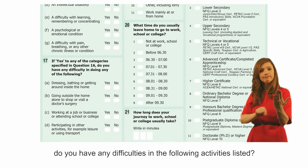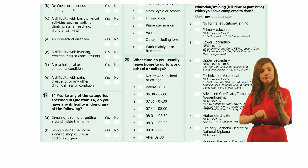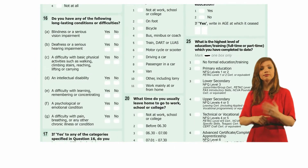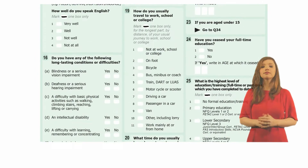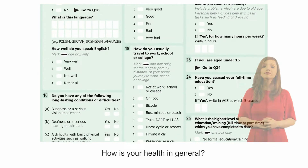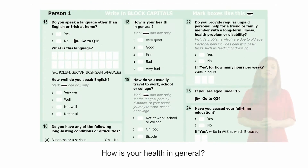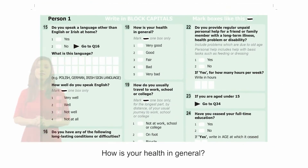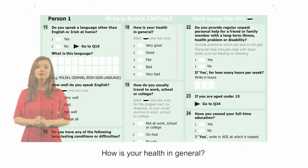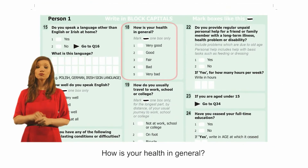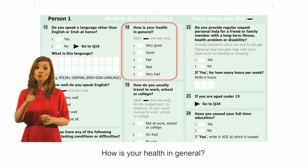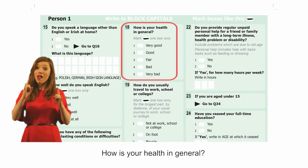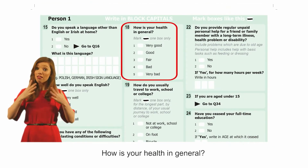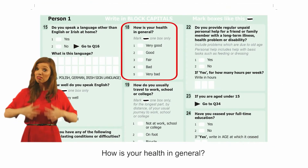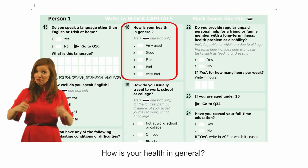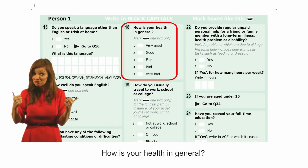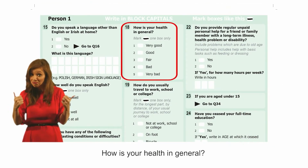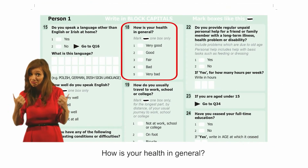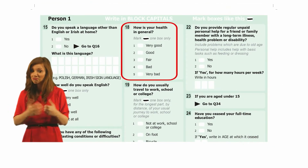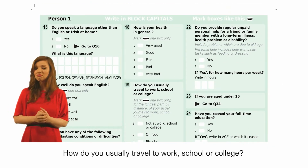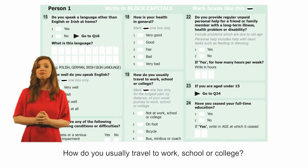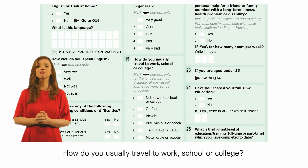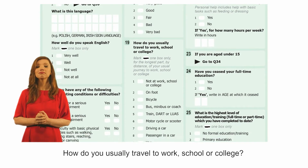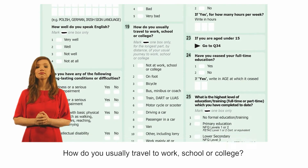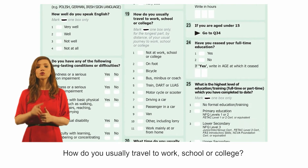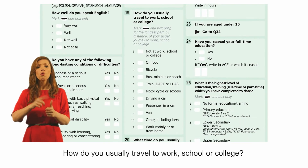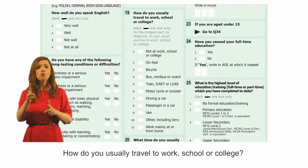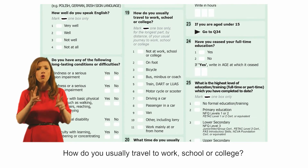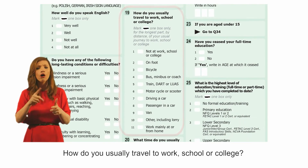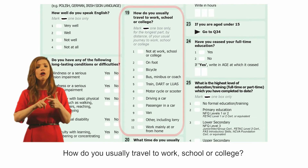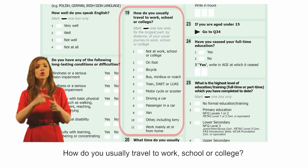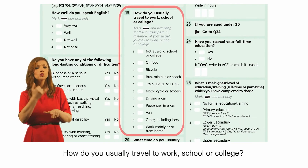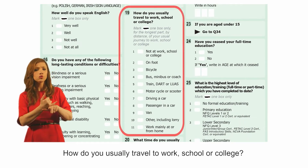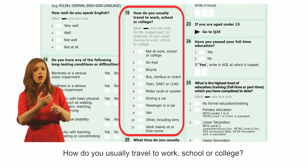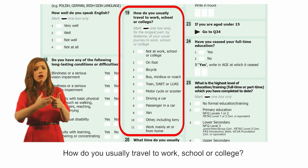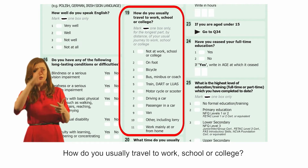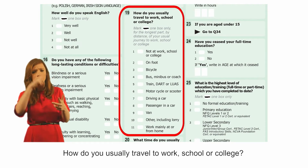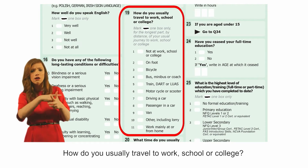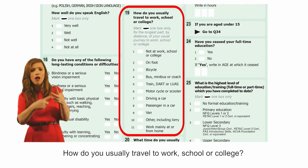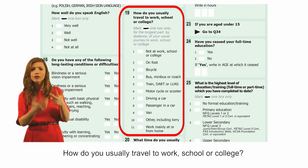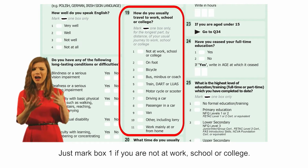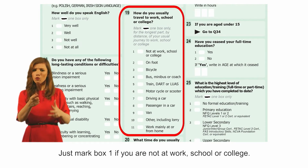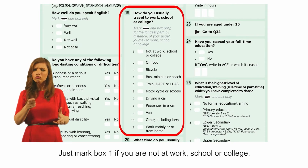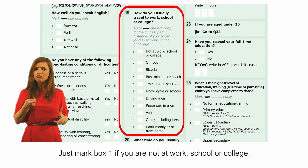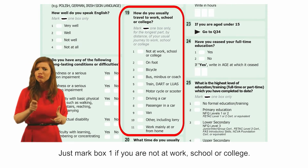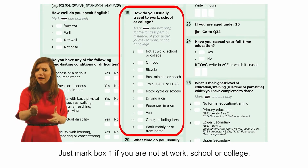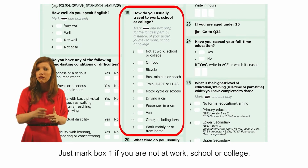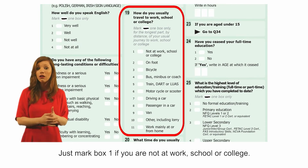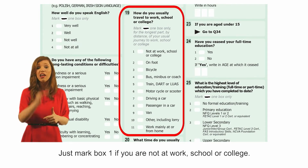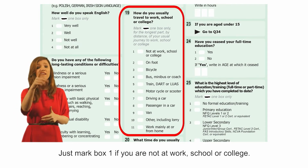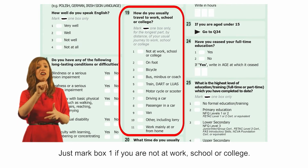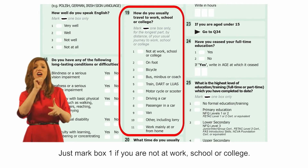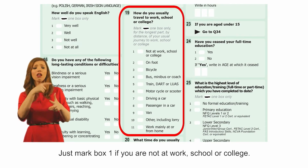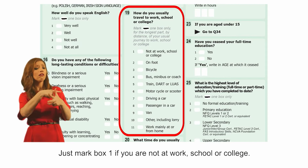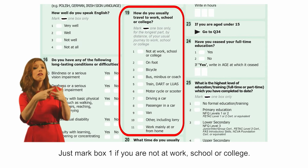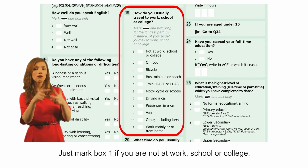listed? How is your health in general? How do you usually travel to work, school, or college? Just mark box